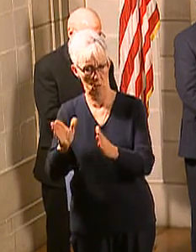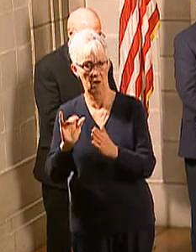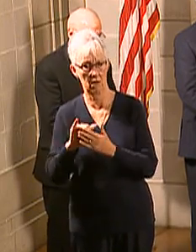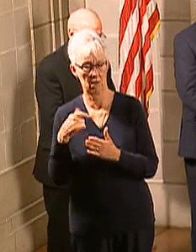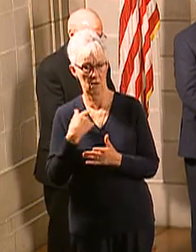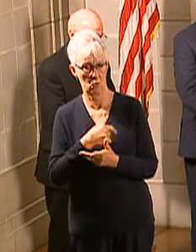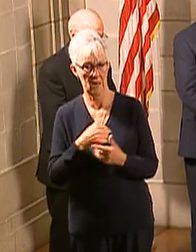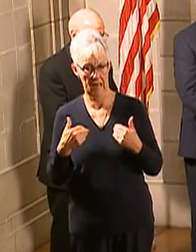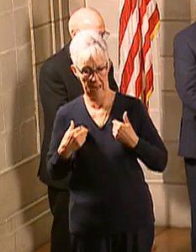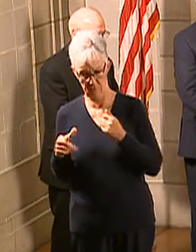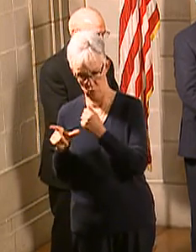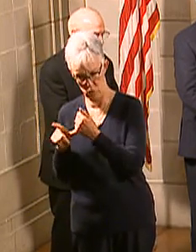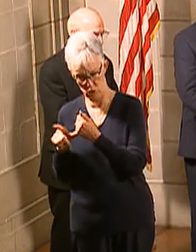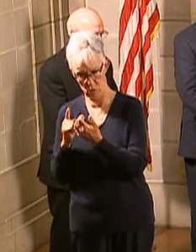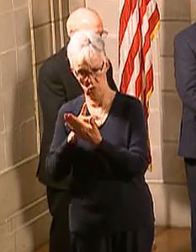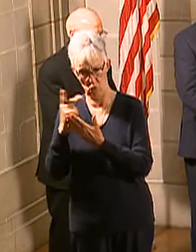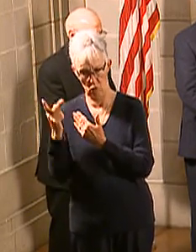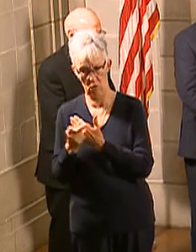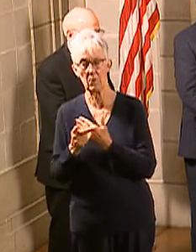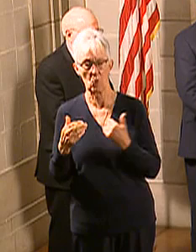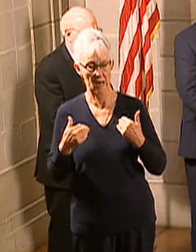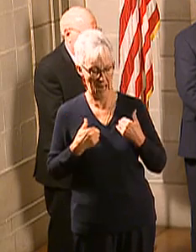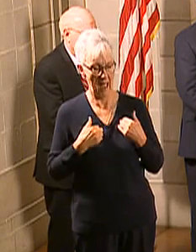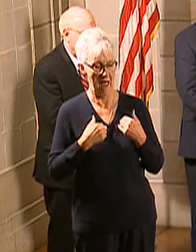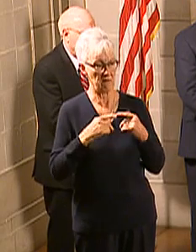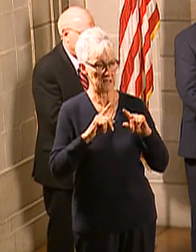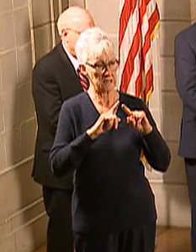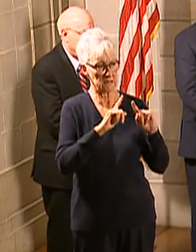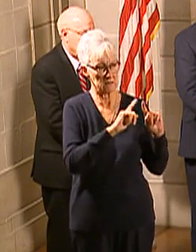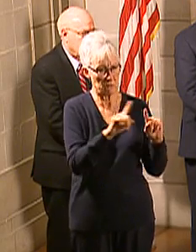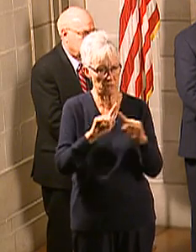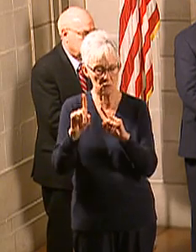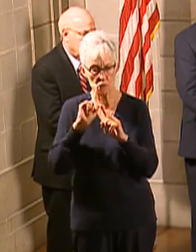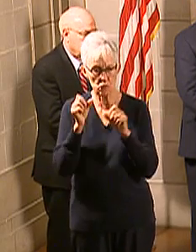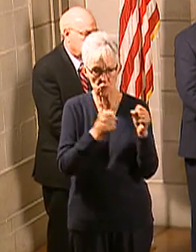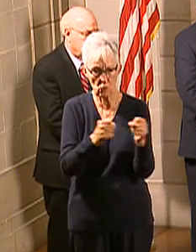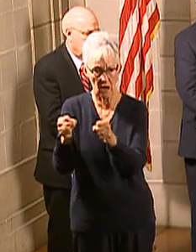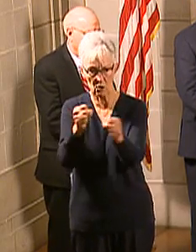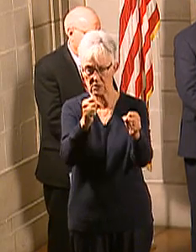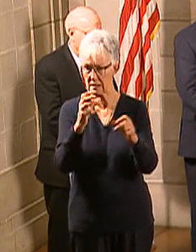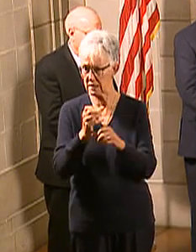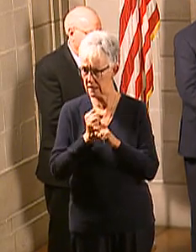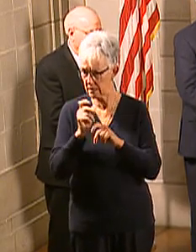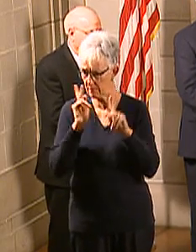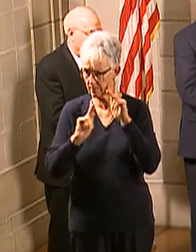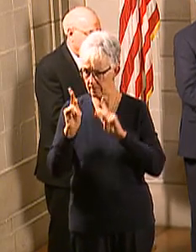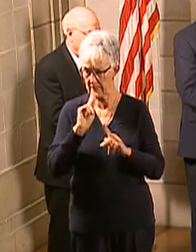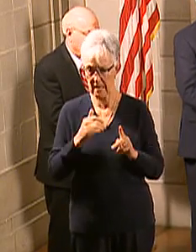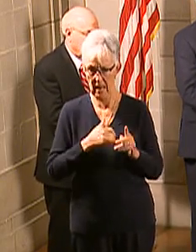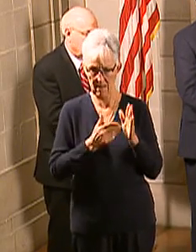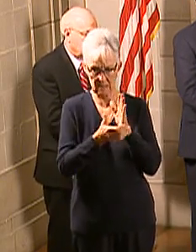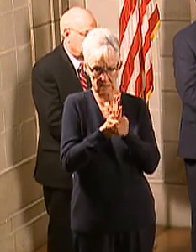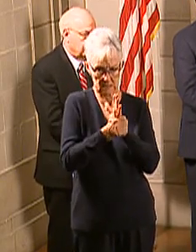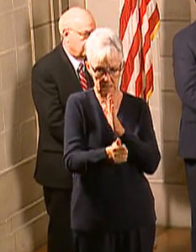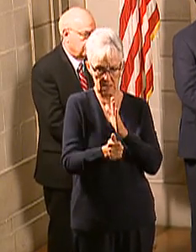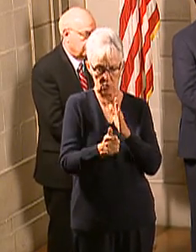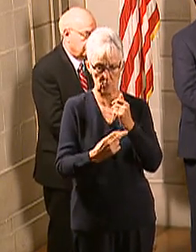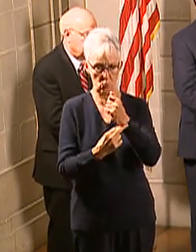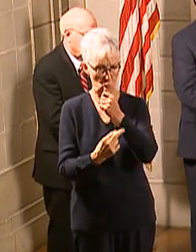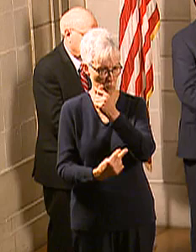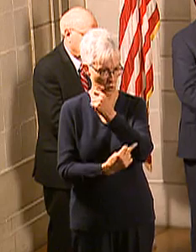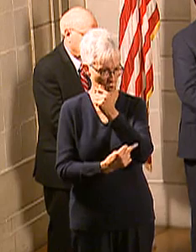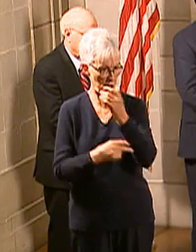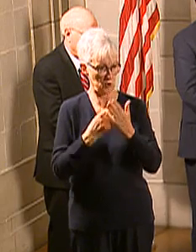apprenticeships. But we've got a variety of other strategies to help get people engaged too. So, for example, we've got our Skill Bridge program through the Department of Economic